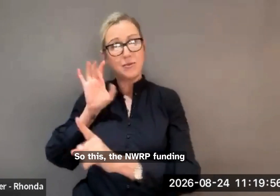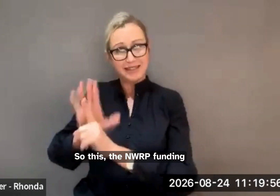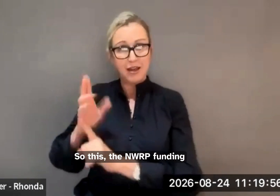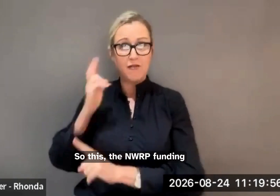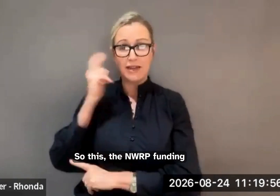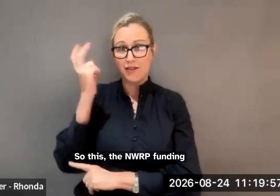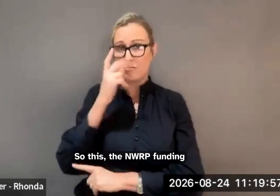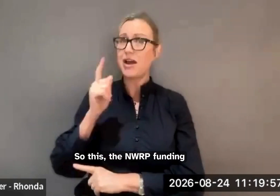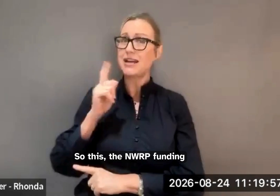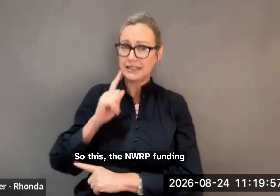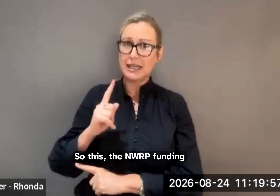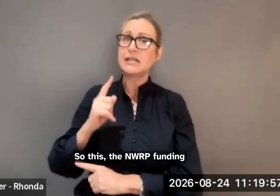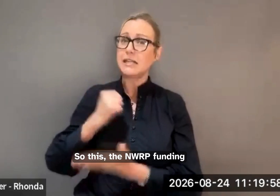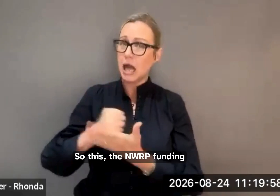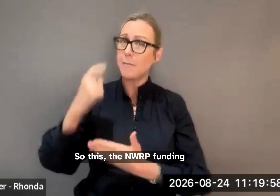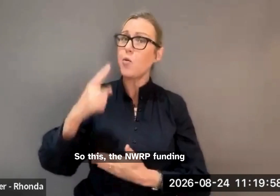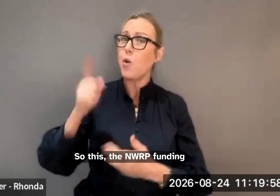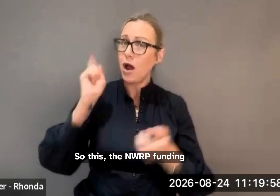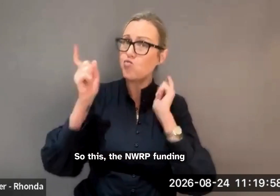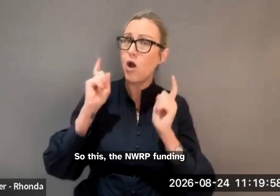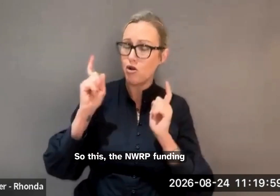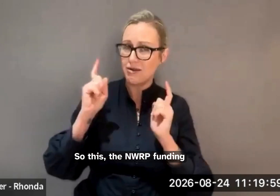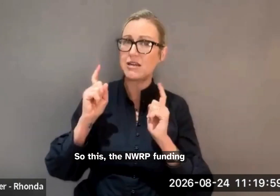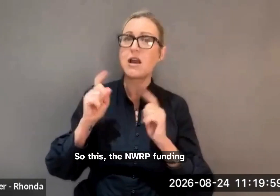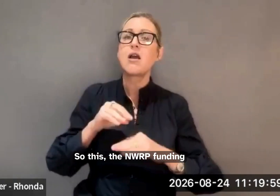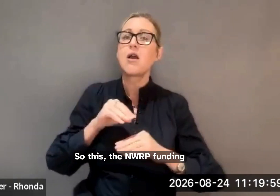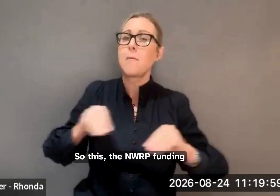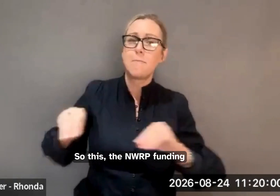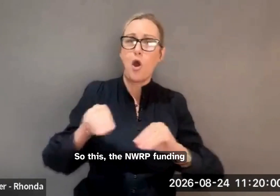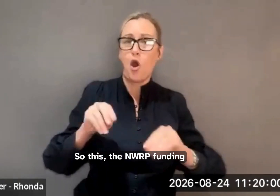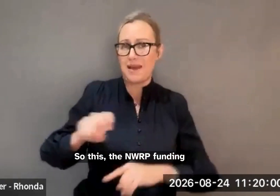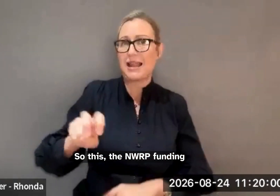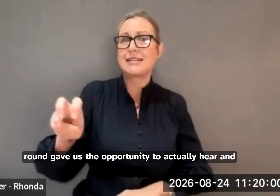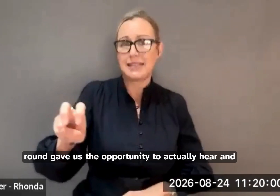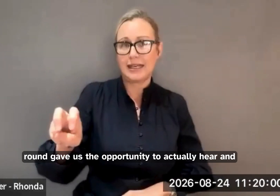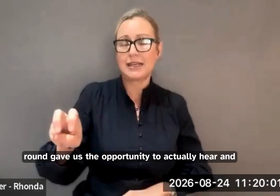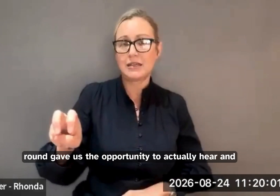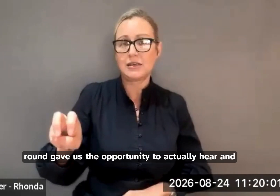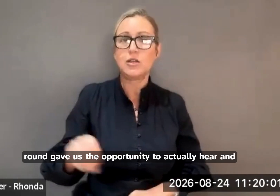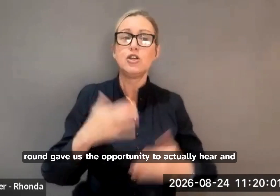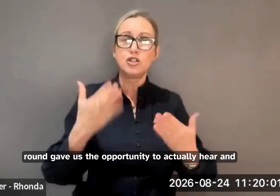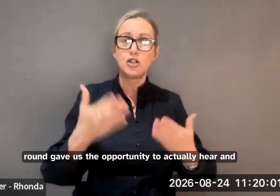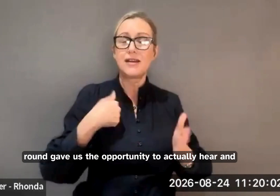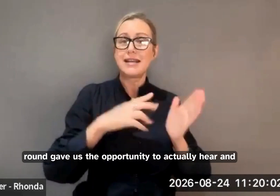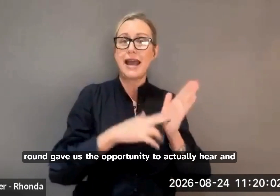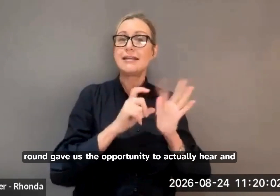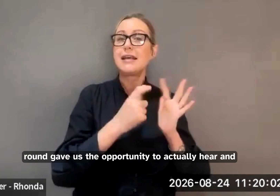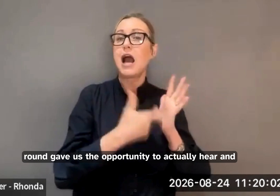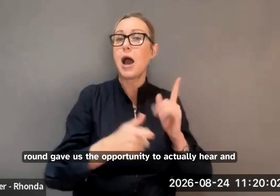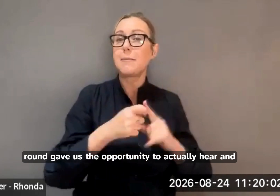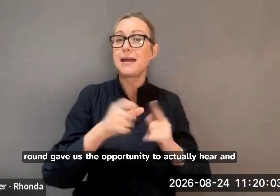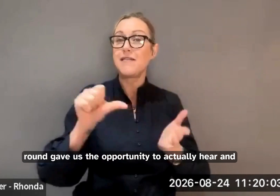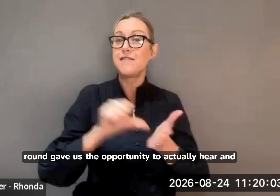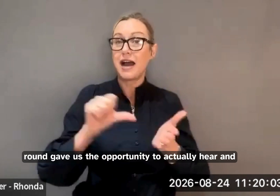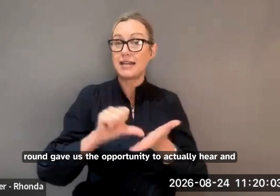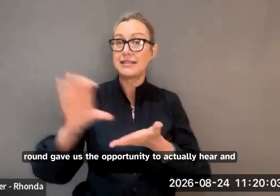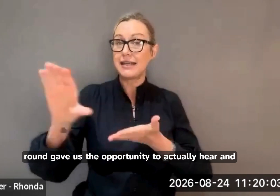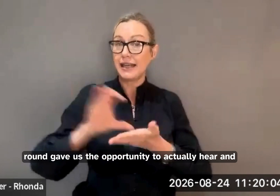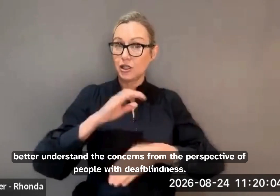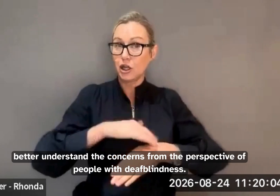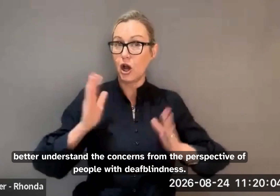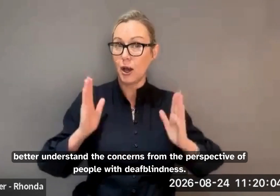concern. So this, the NDRP funding round gave us the opportunity to actually